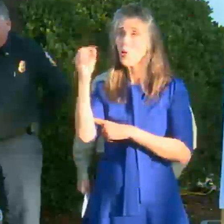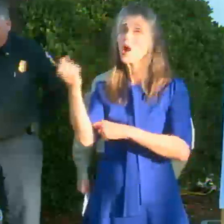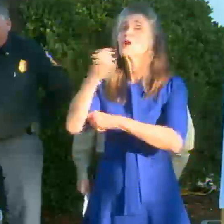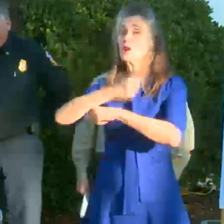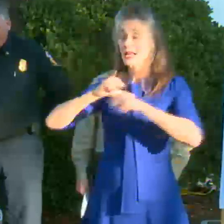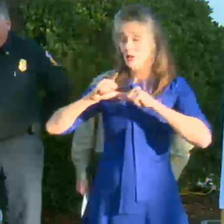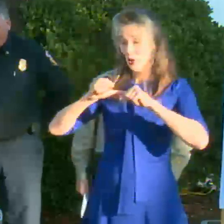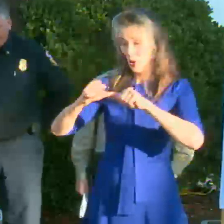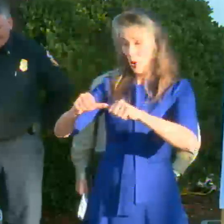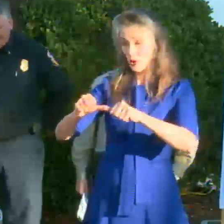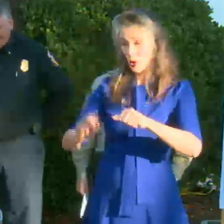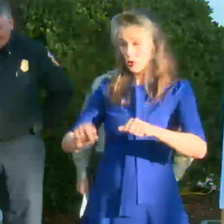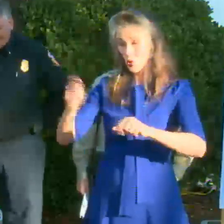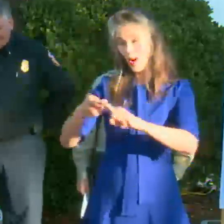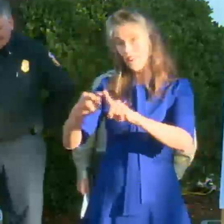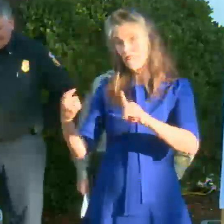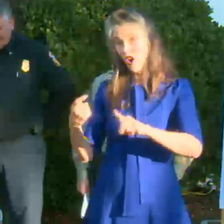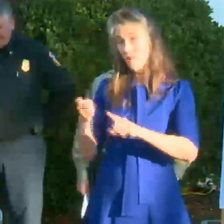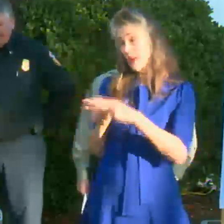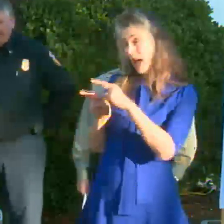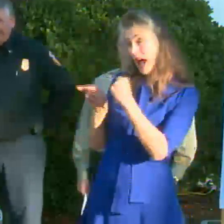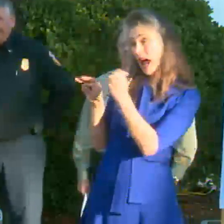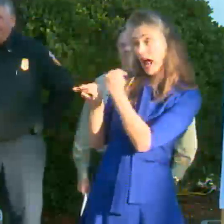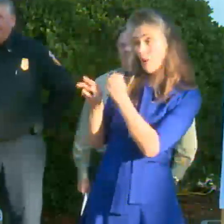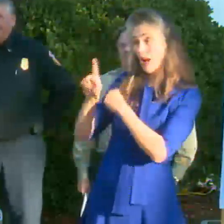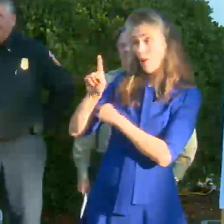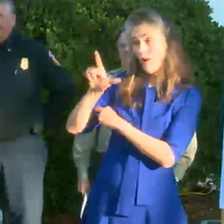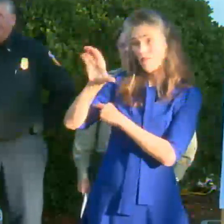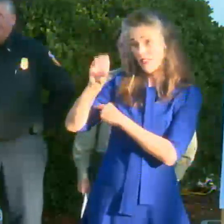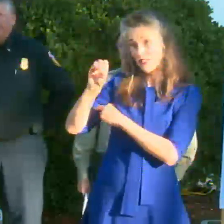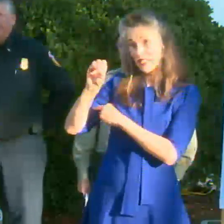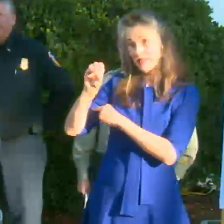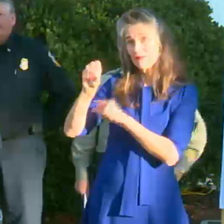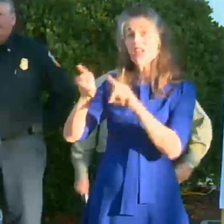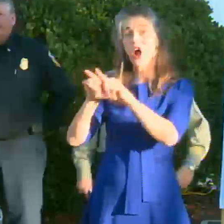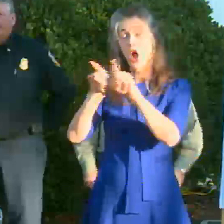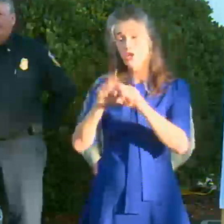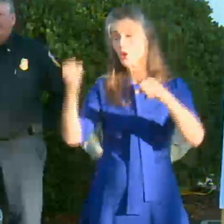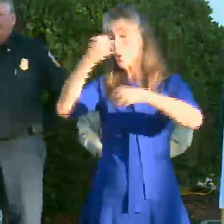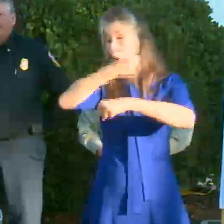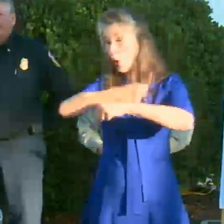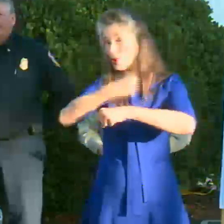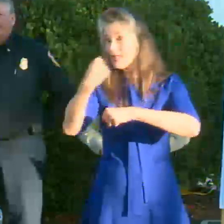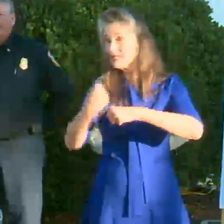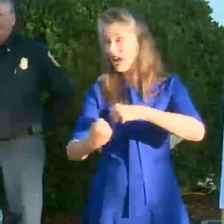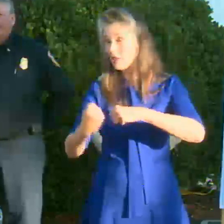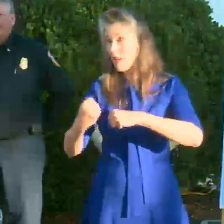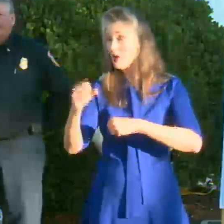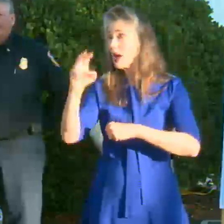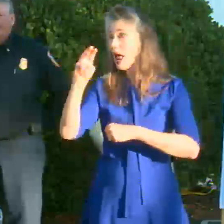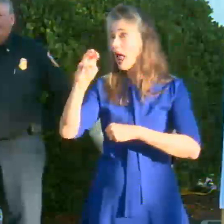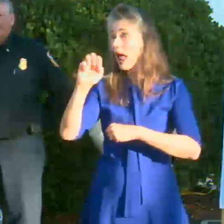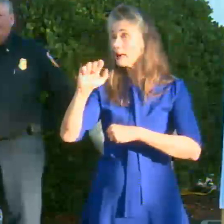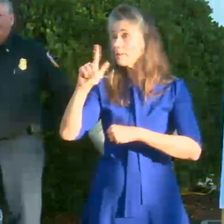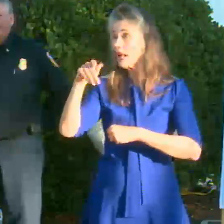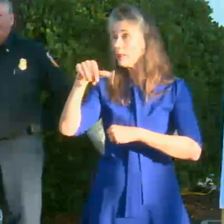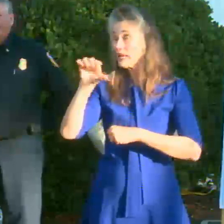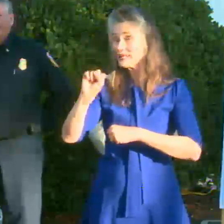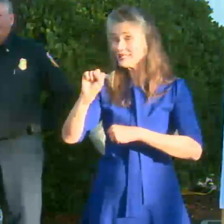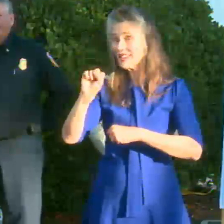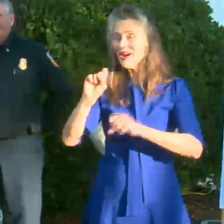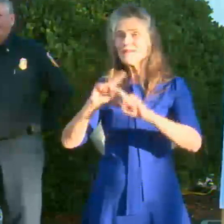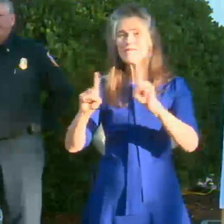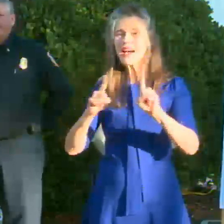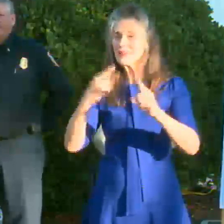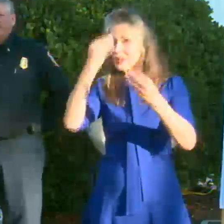the 150 and southbound at Milpas. We are happy to report that all on-ramps to the